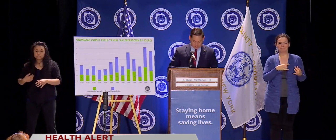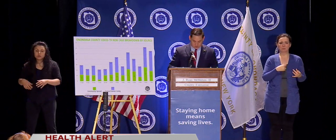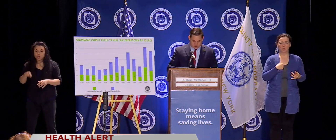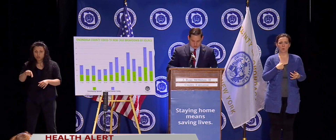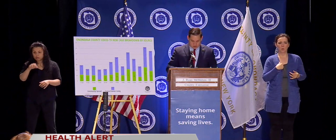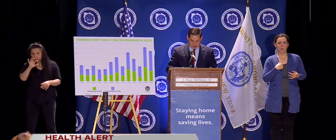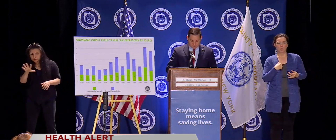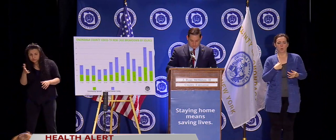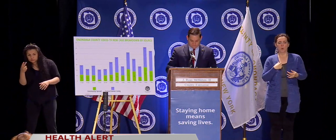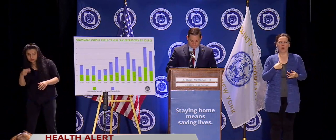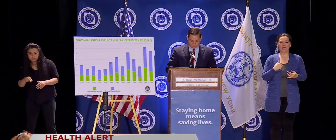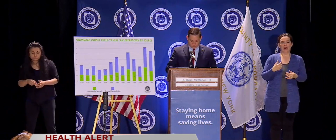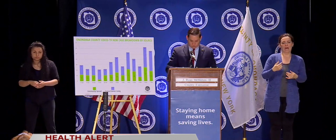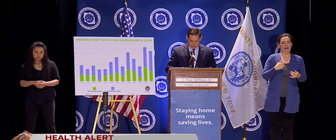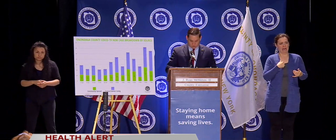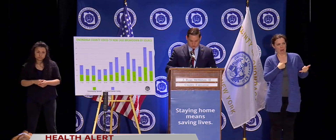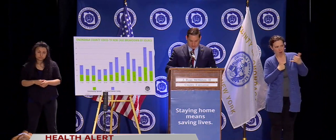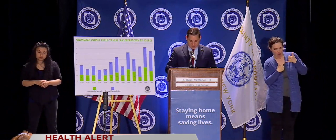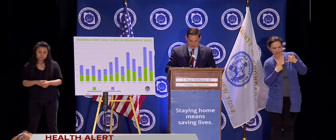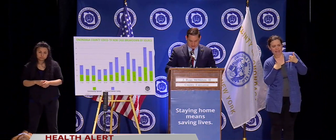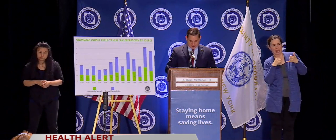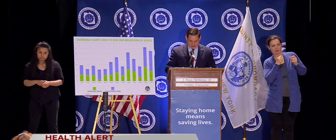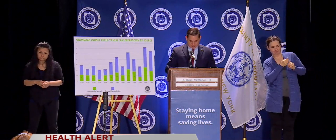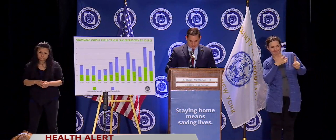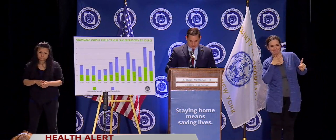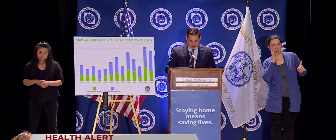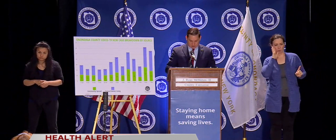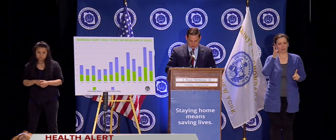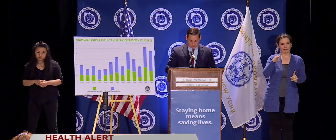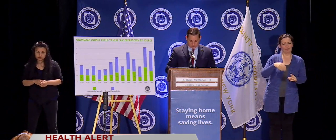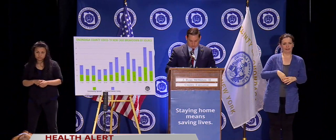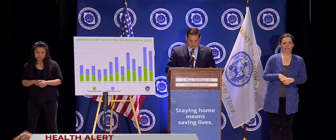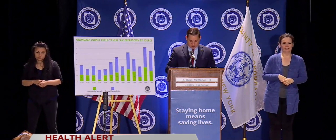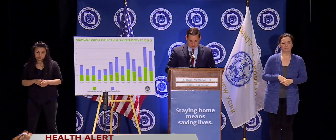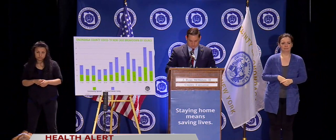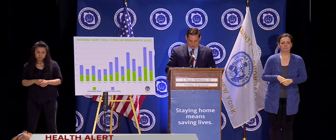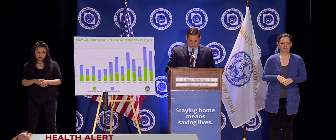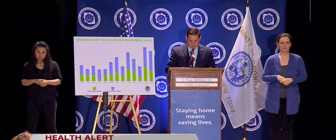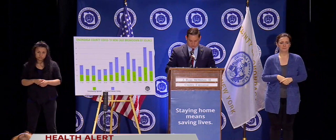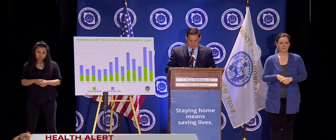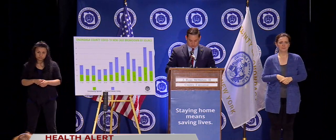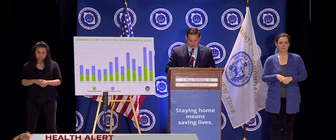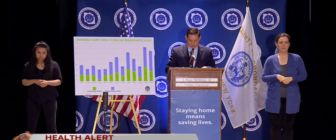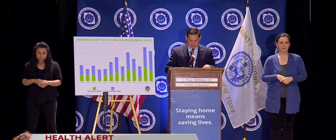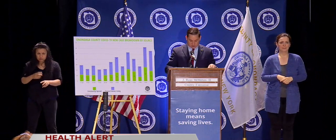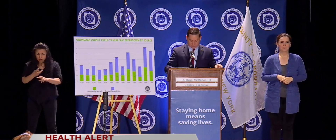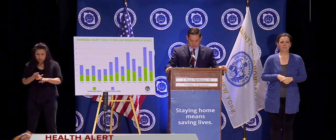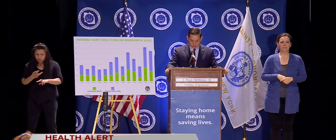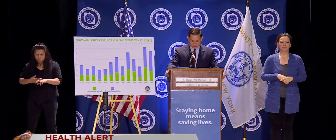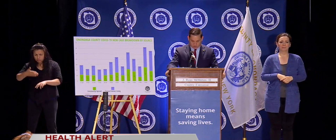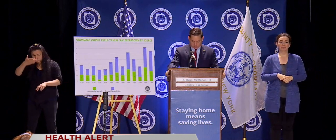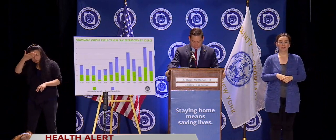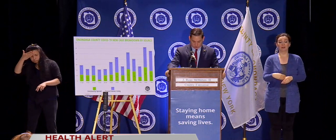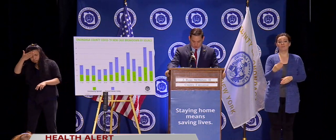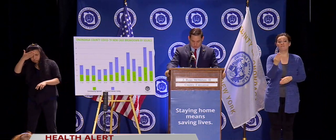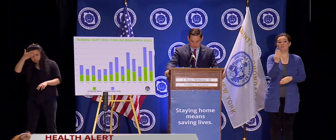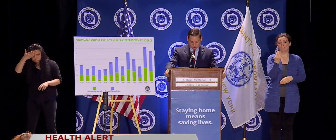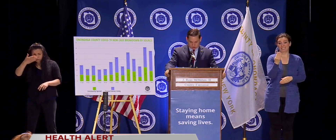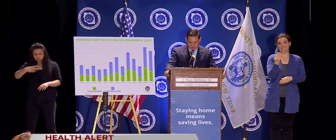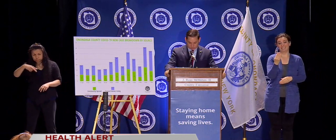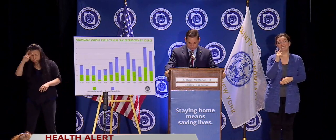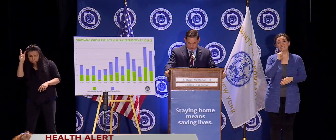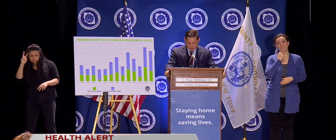forward. When we look at our critical folks, we have 14 neighbors who are in